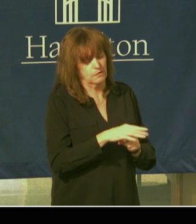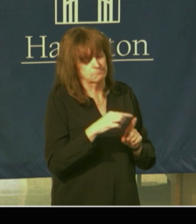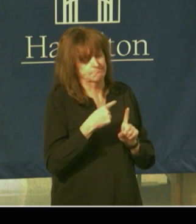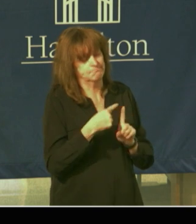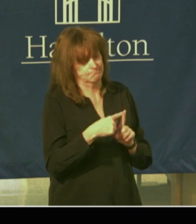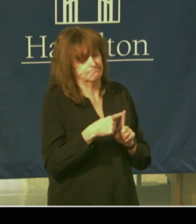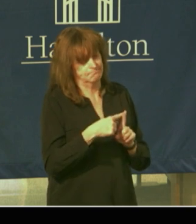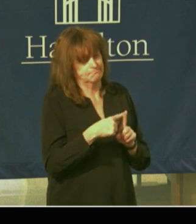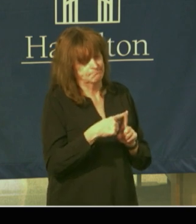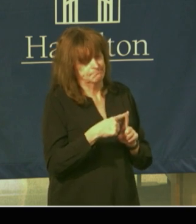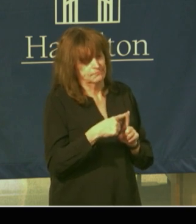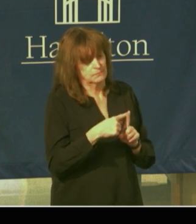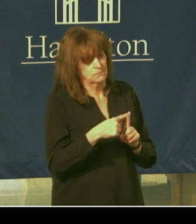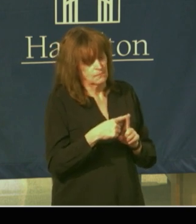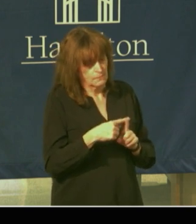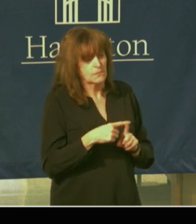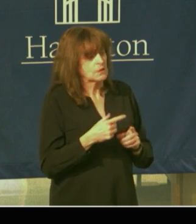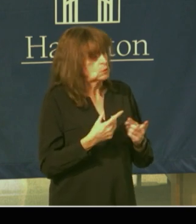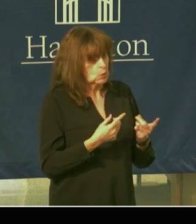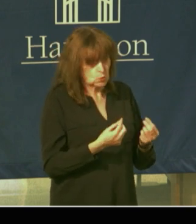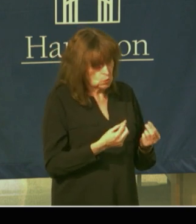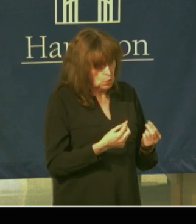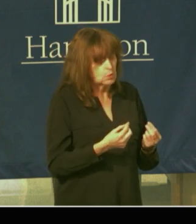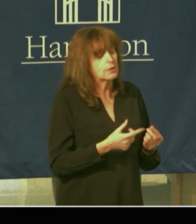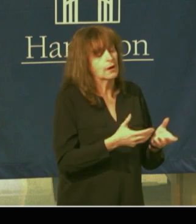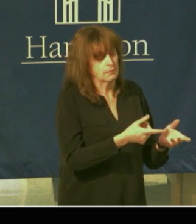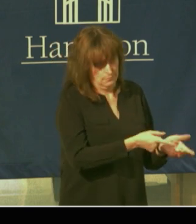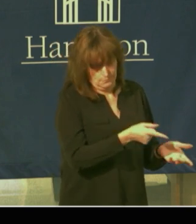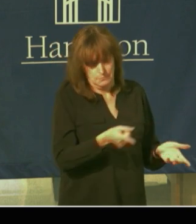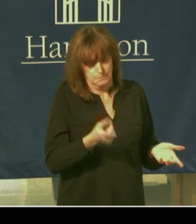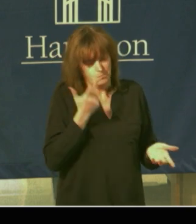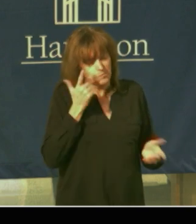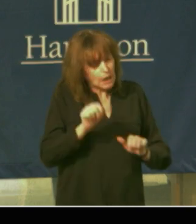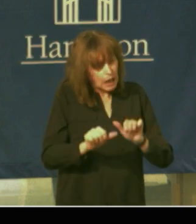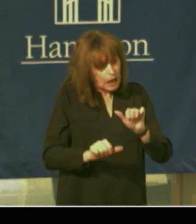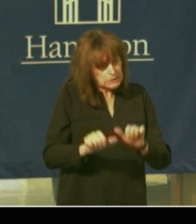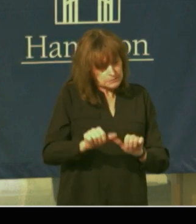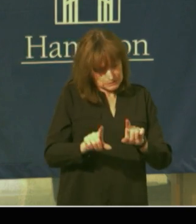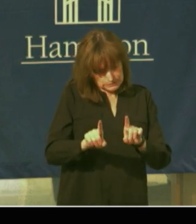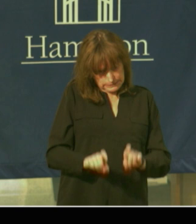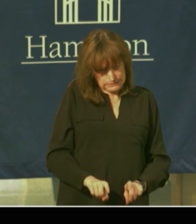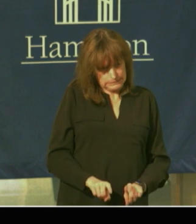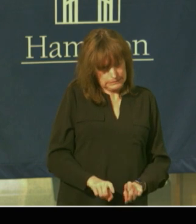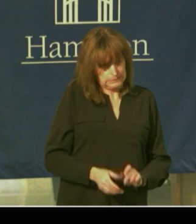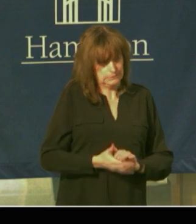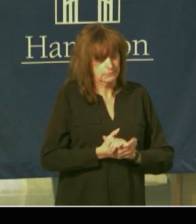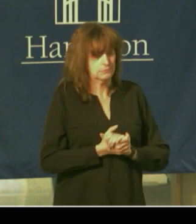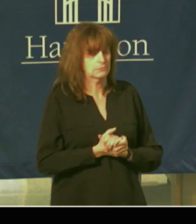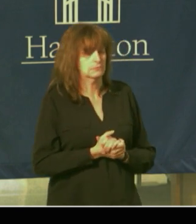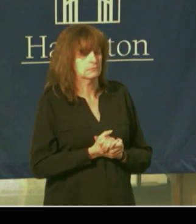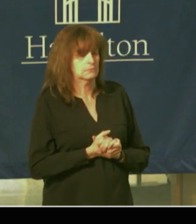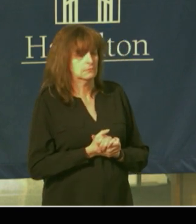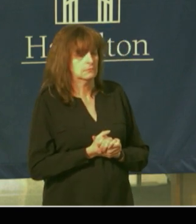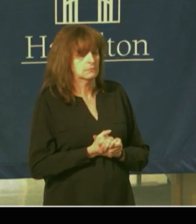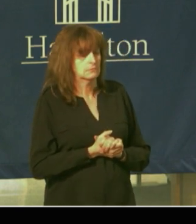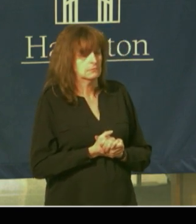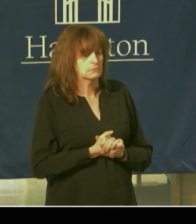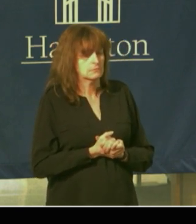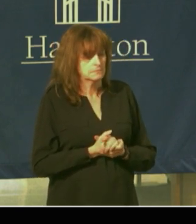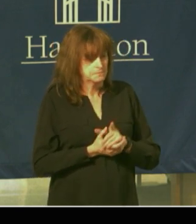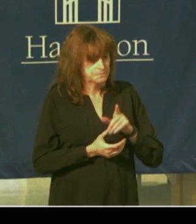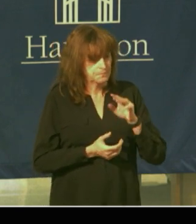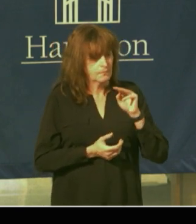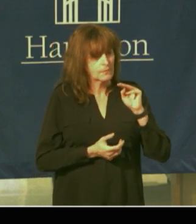would facilitate them into testing. This is actually a question coming from me now. In regards to